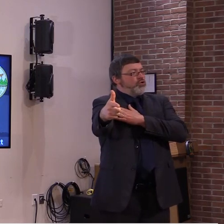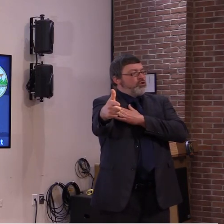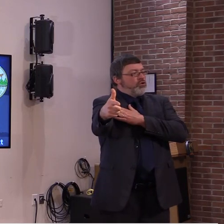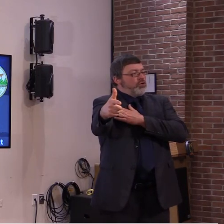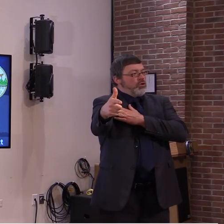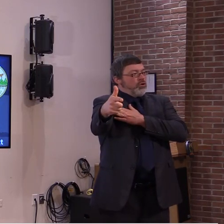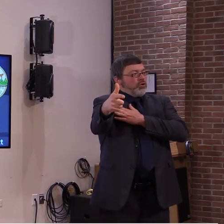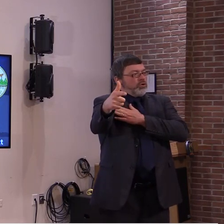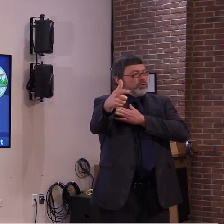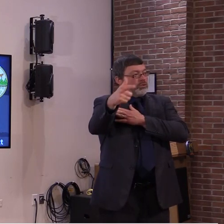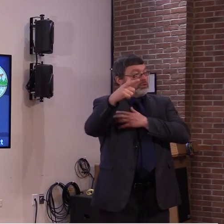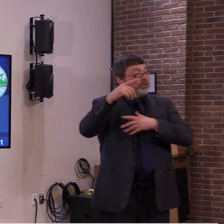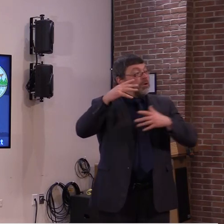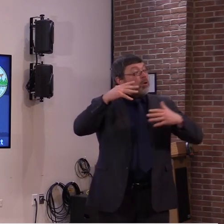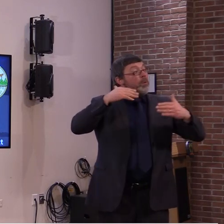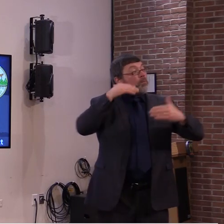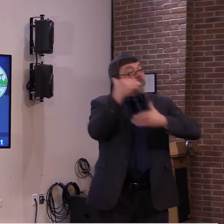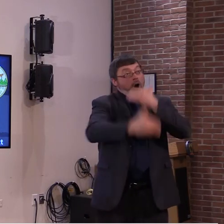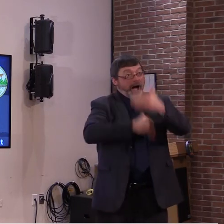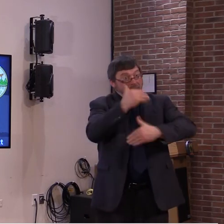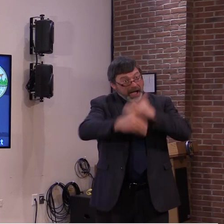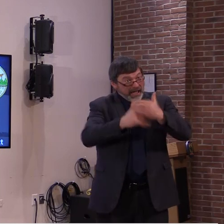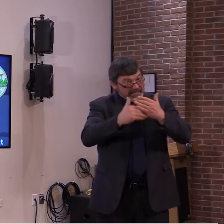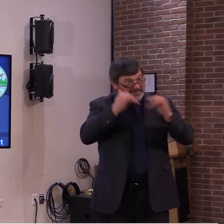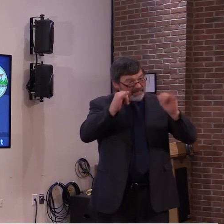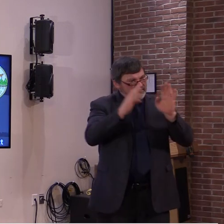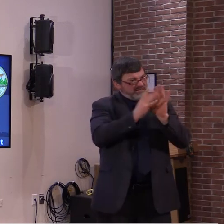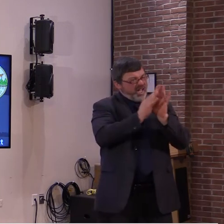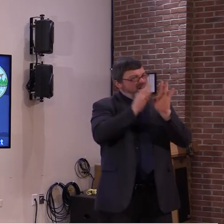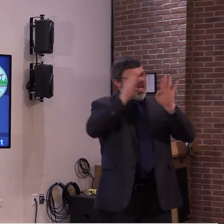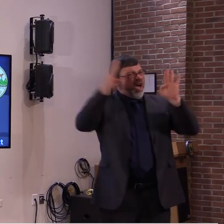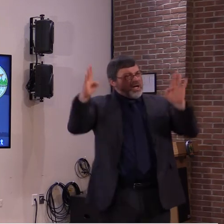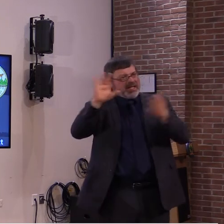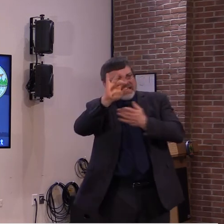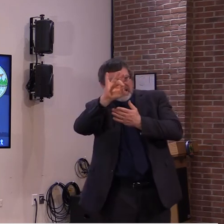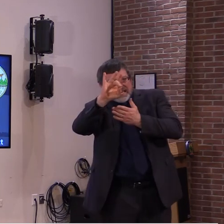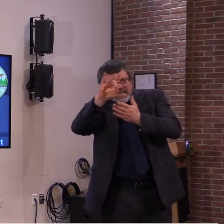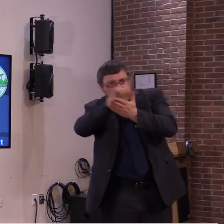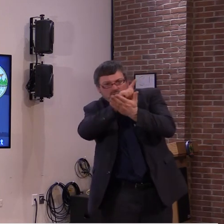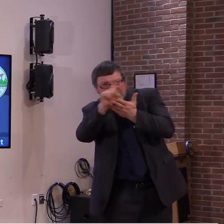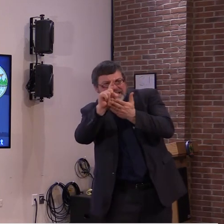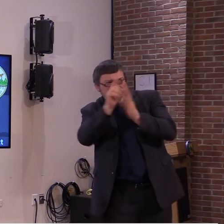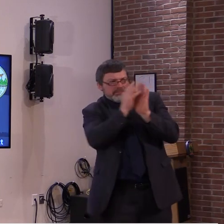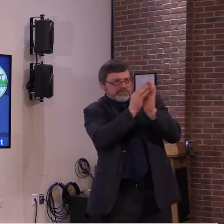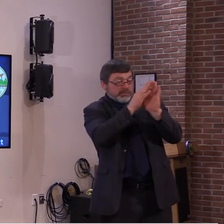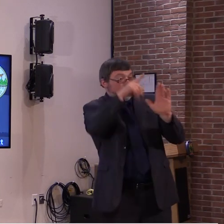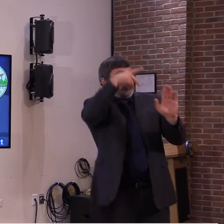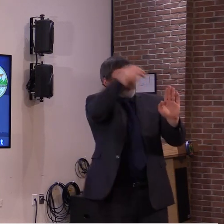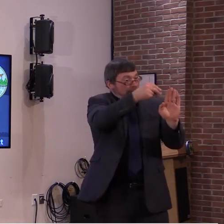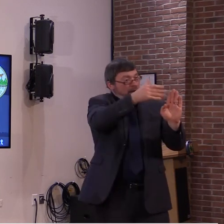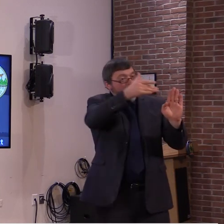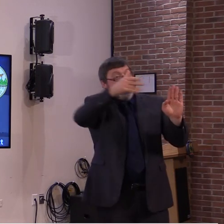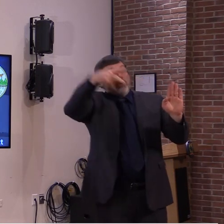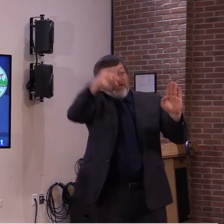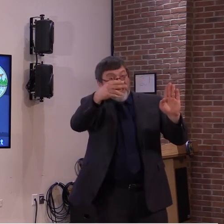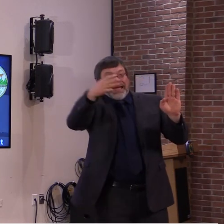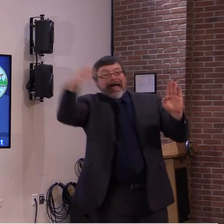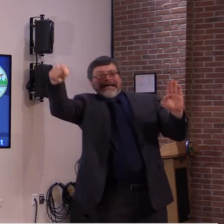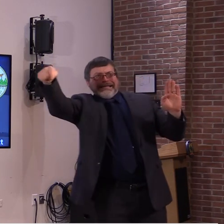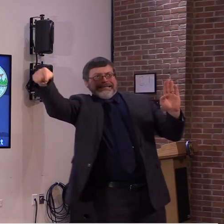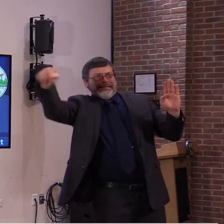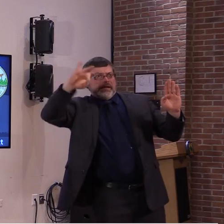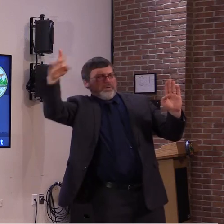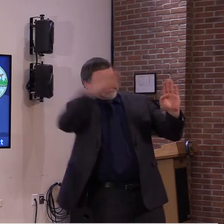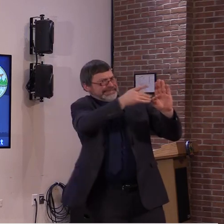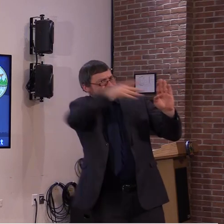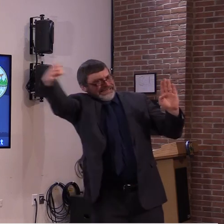day. And for those who say, what about this new, more infectious strain? Well, we still have defenses